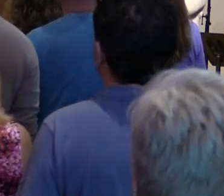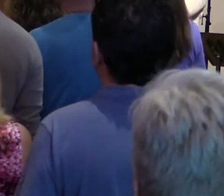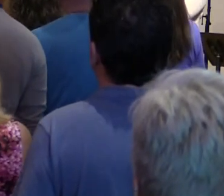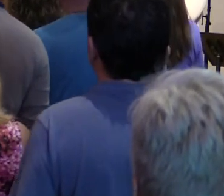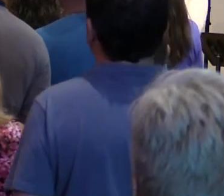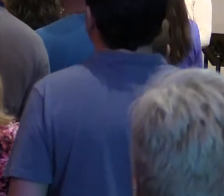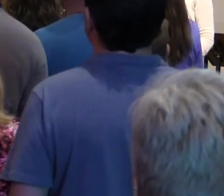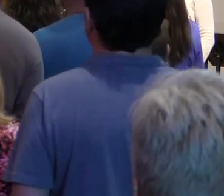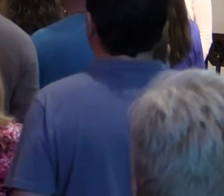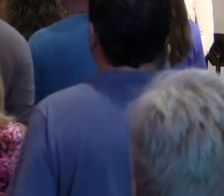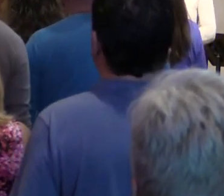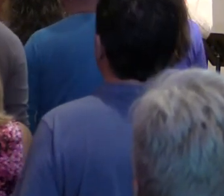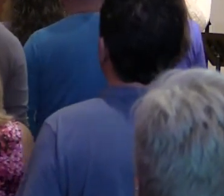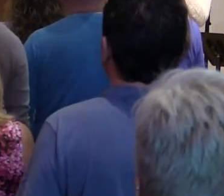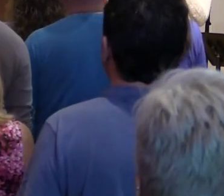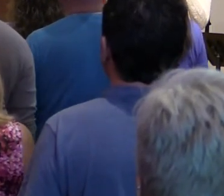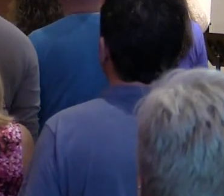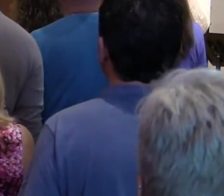yours. Be with